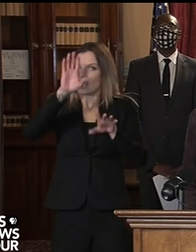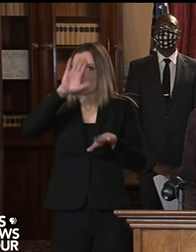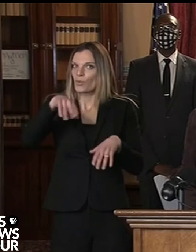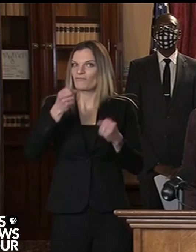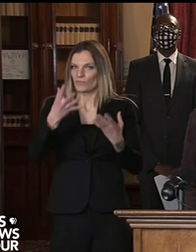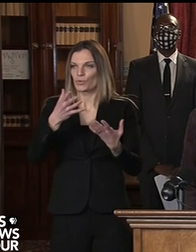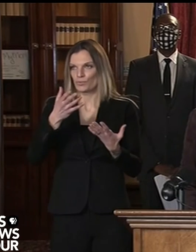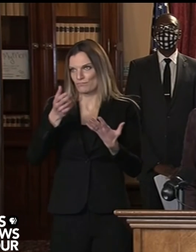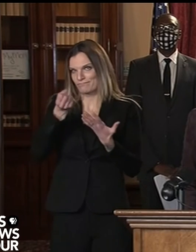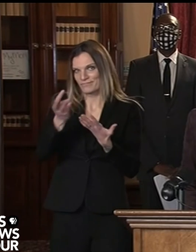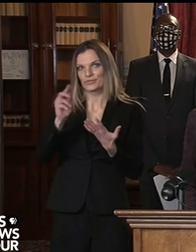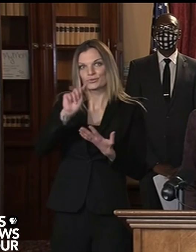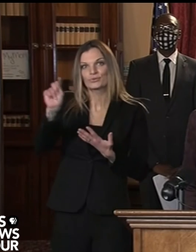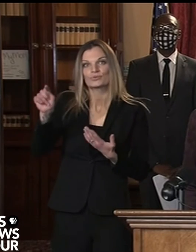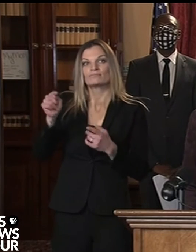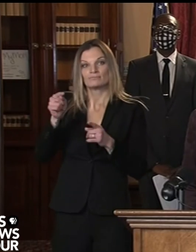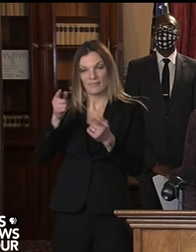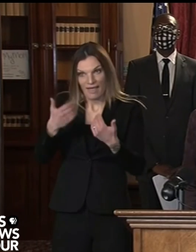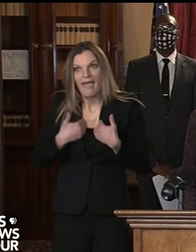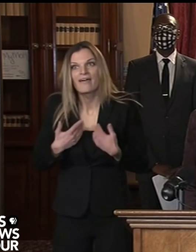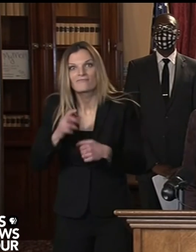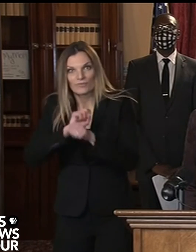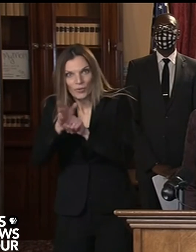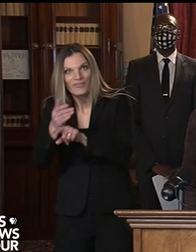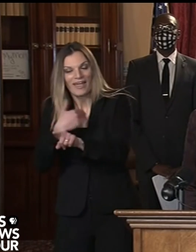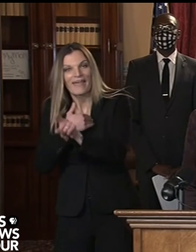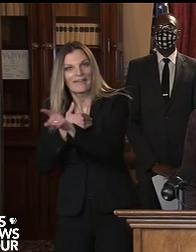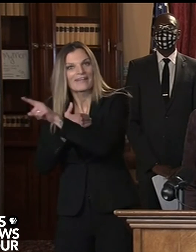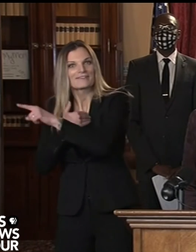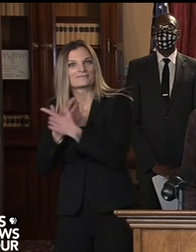there are quite a few people who have COVID. However,